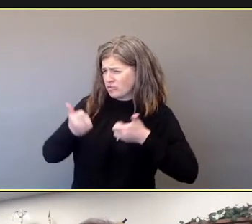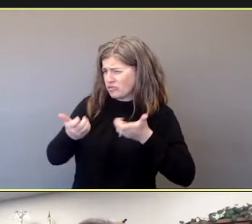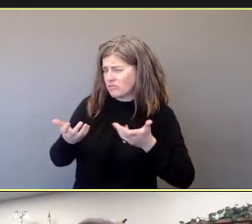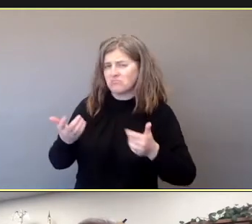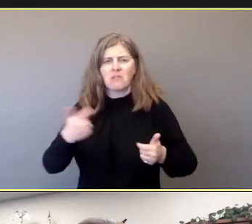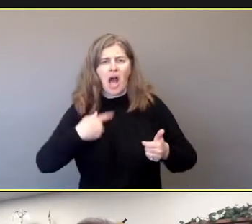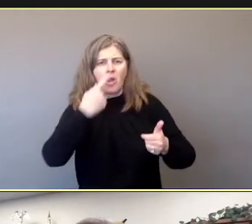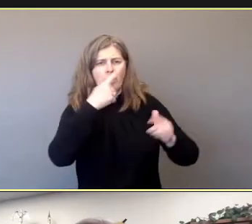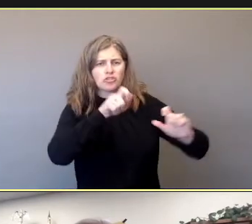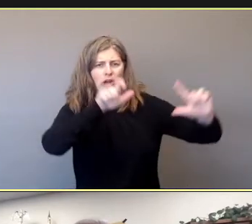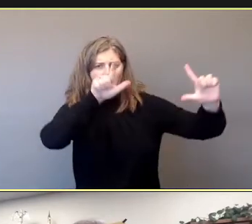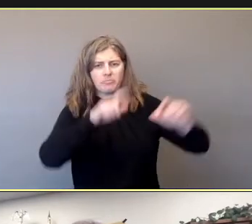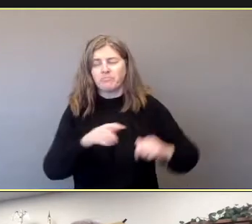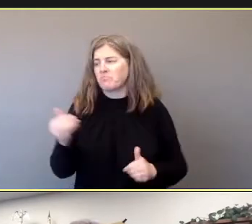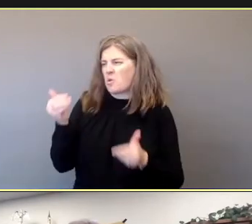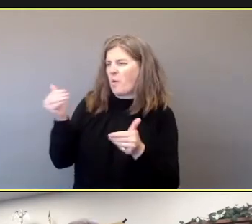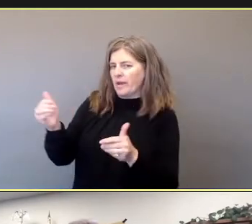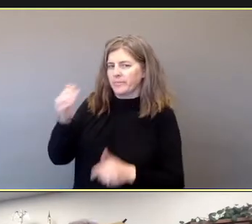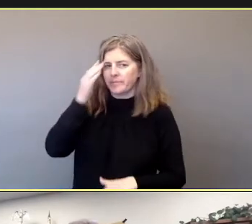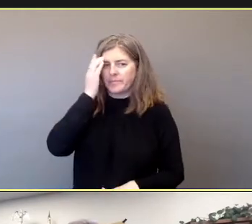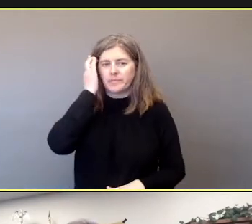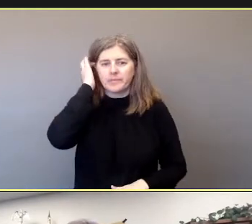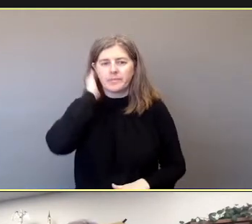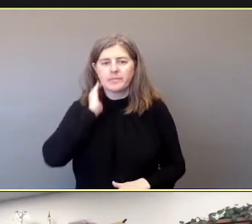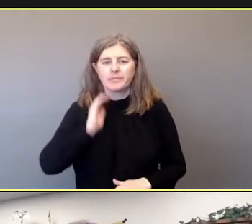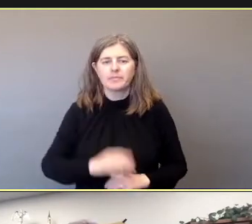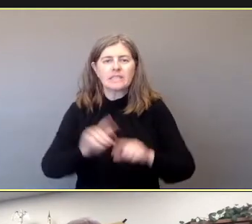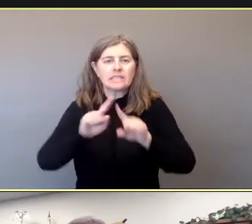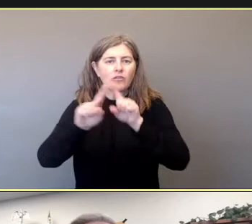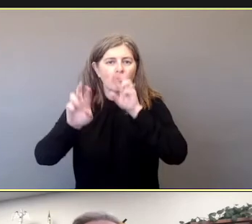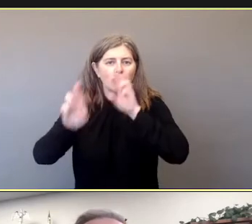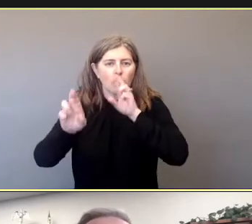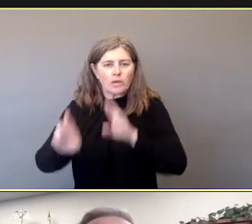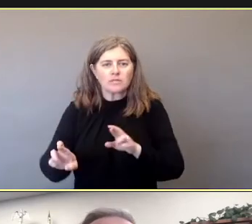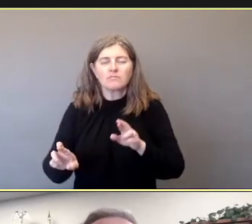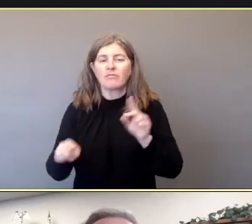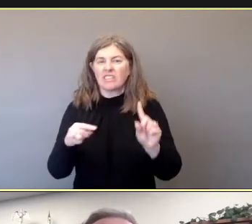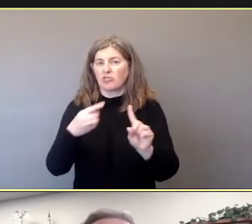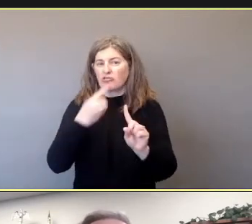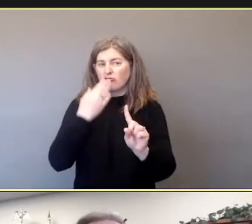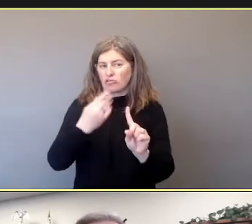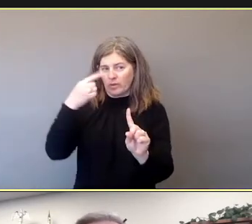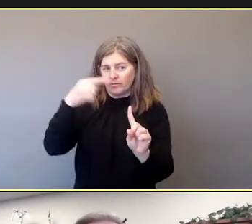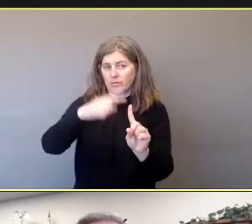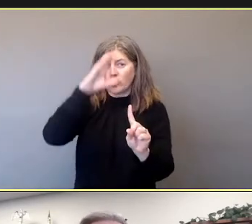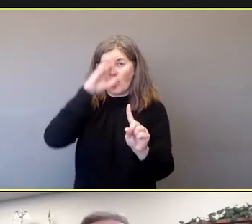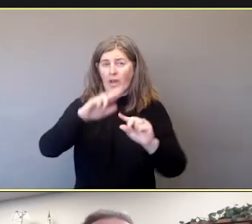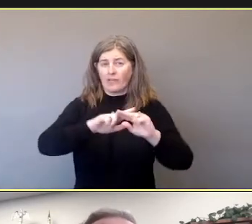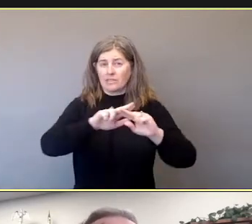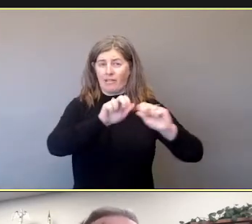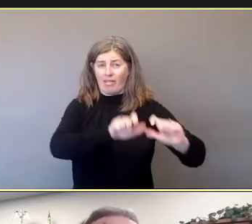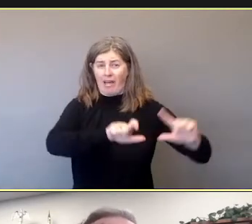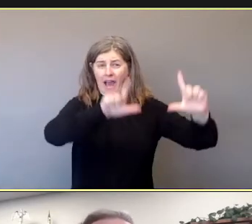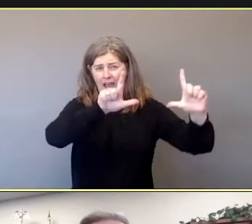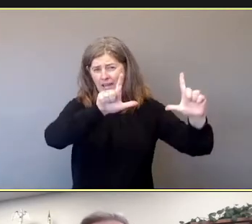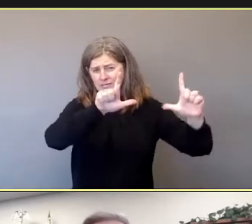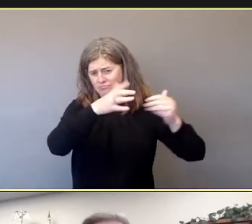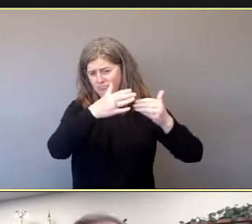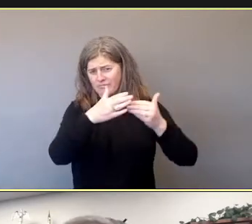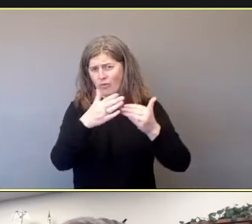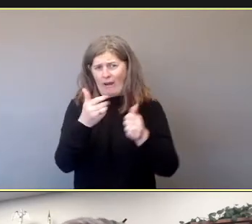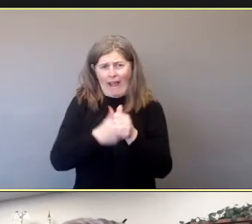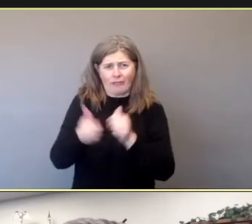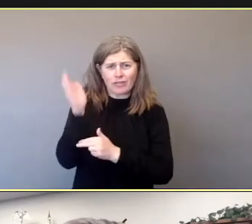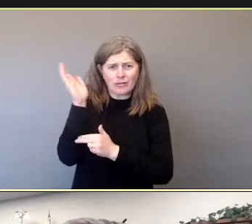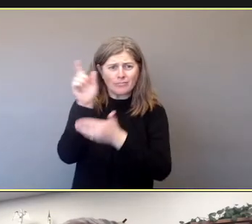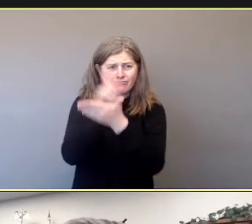can do it, David. All right, go ahead. And this is a good one. We have slides from this in almost every